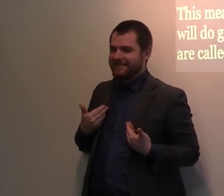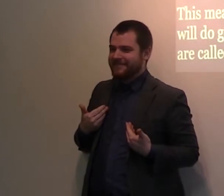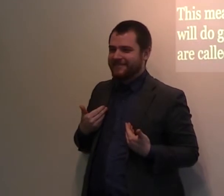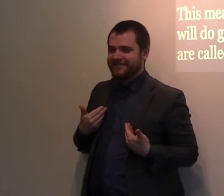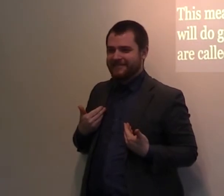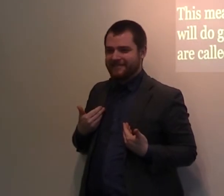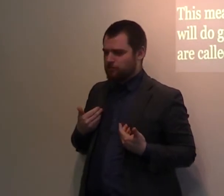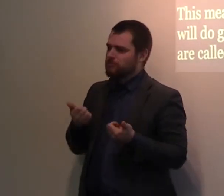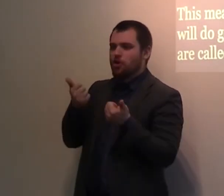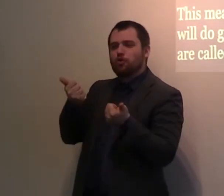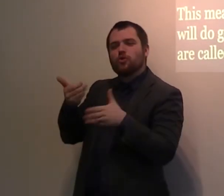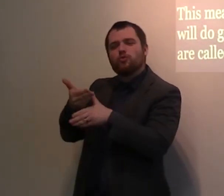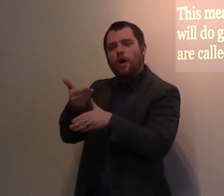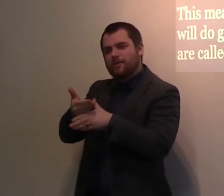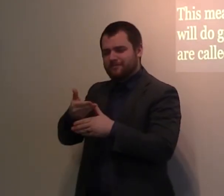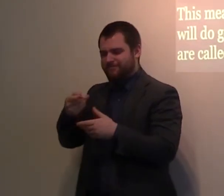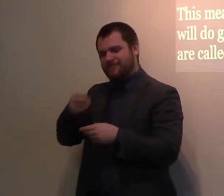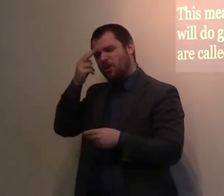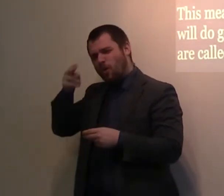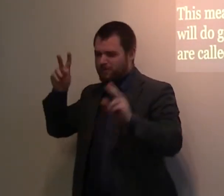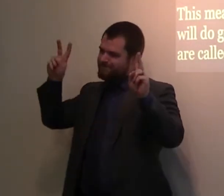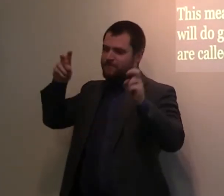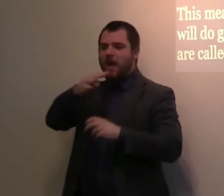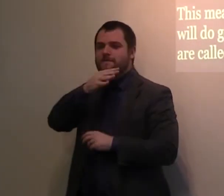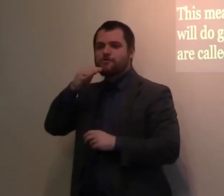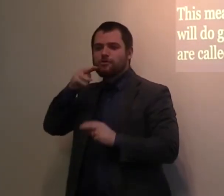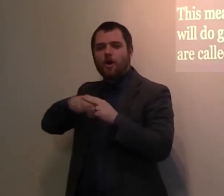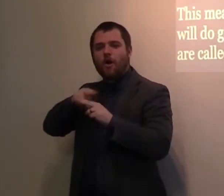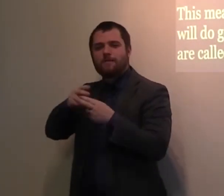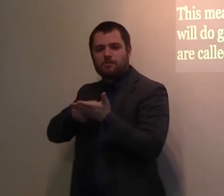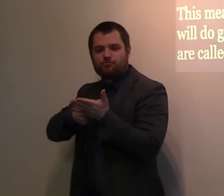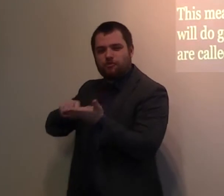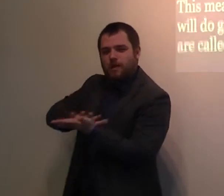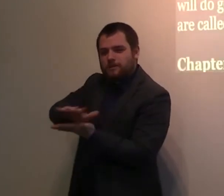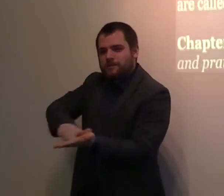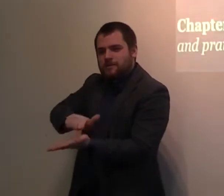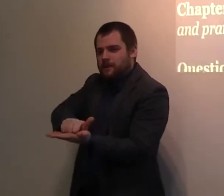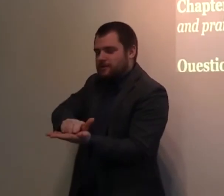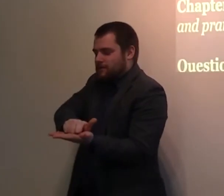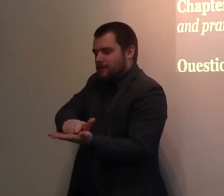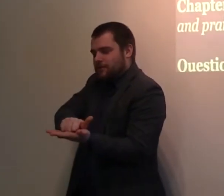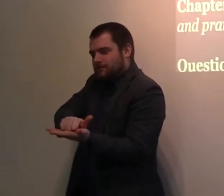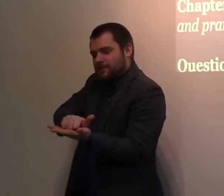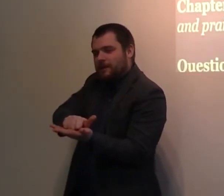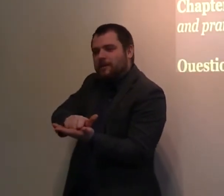These good works are called fruits of righteousness. Can I just hold on?